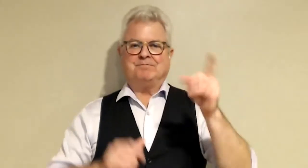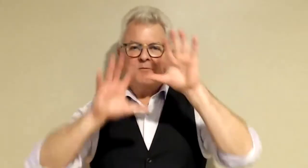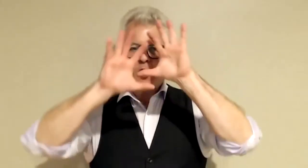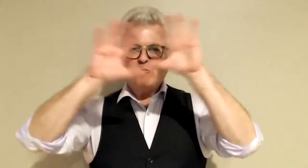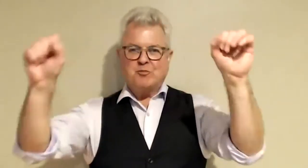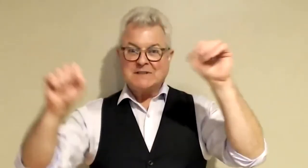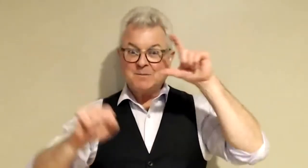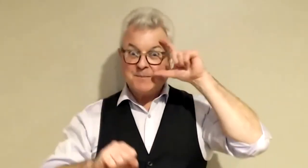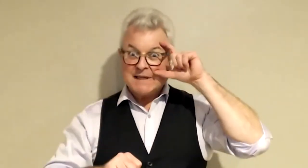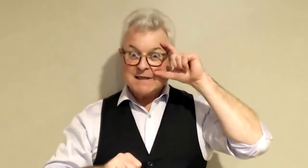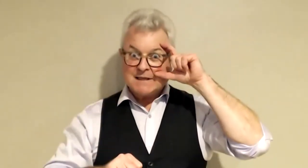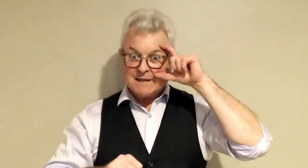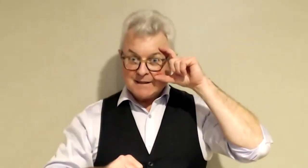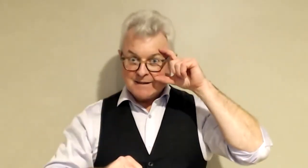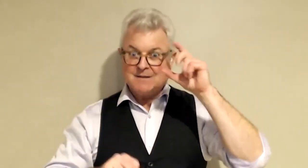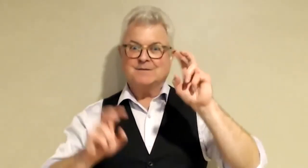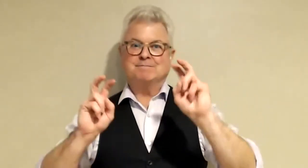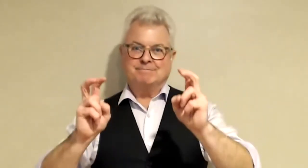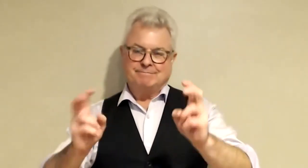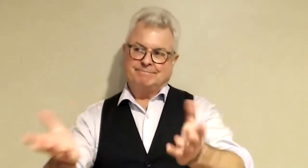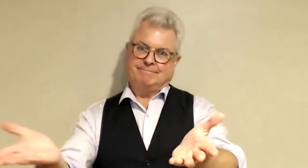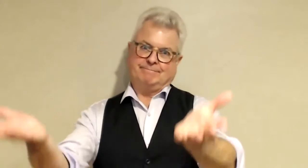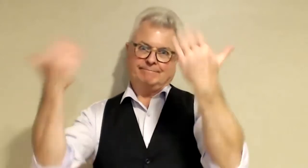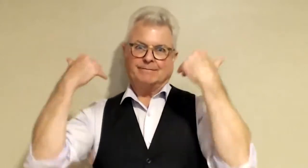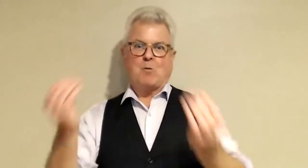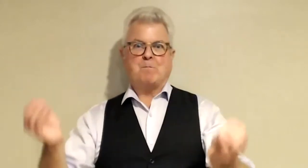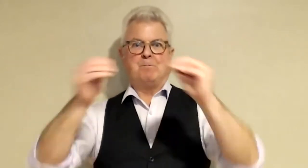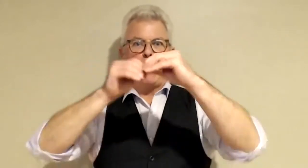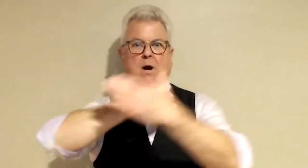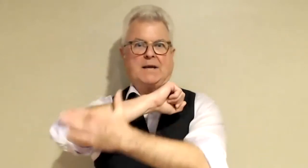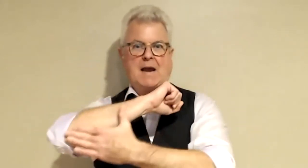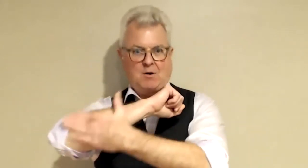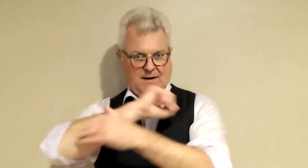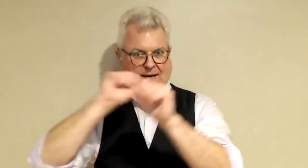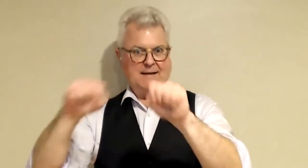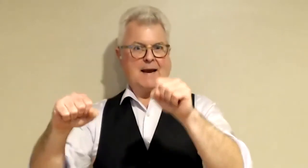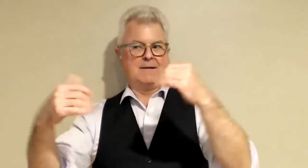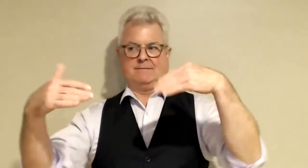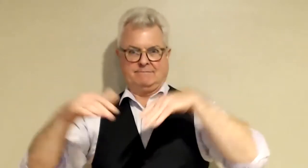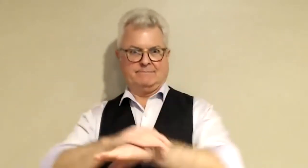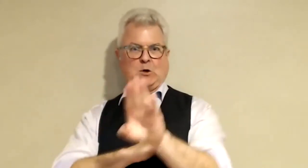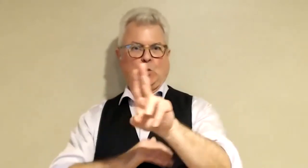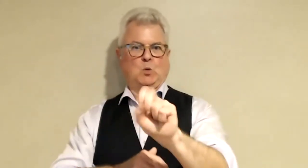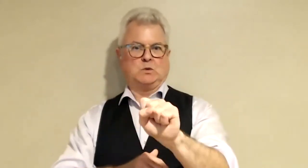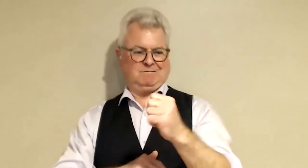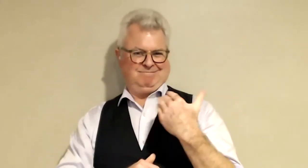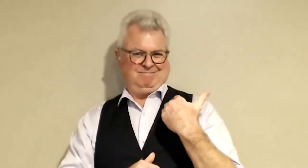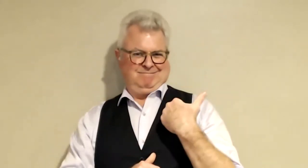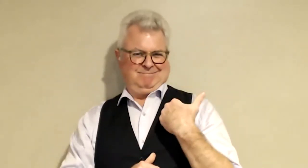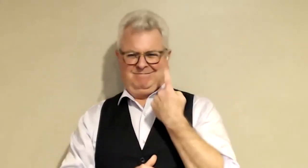Now, recently, President Biden just opened up international travel to come into the United